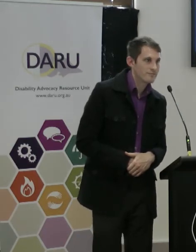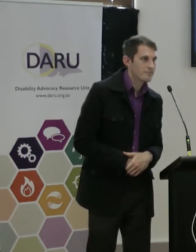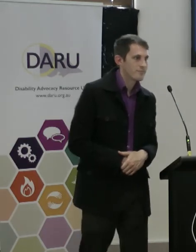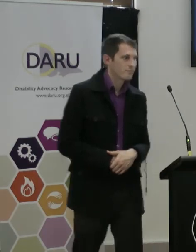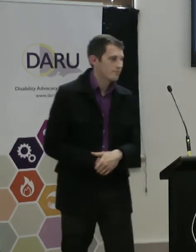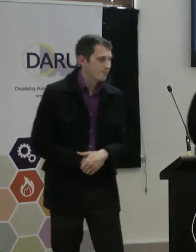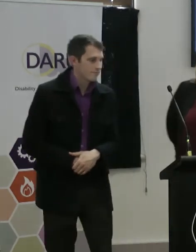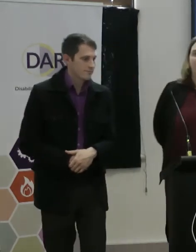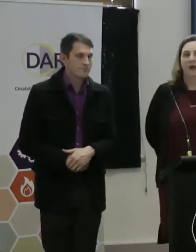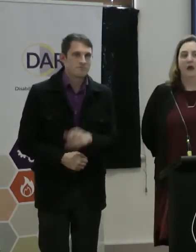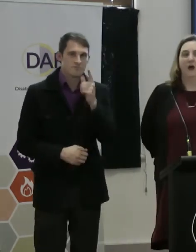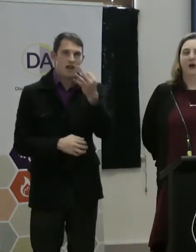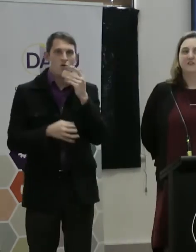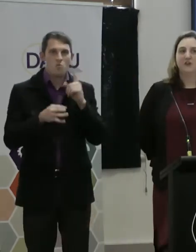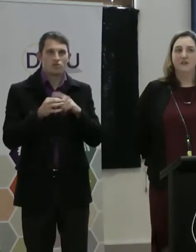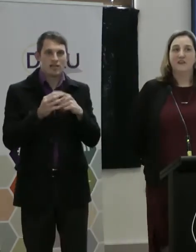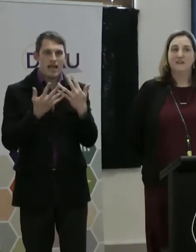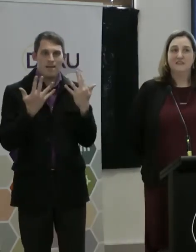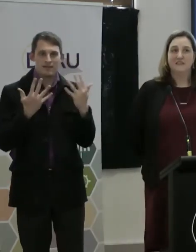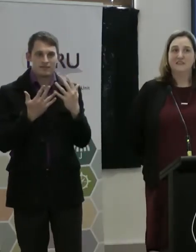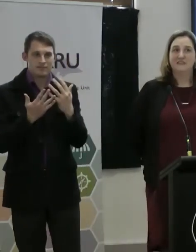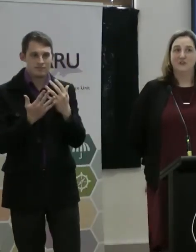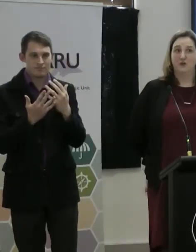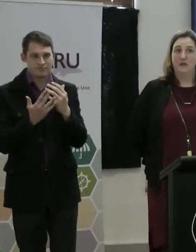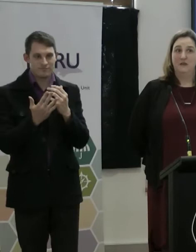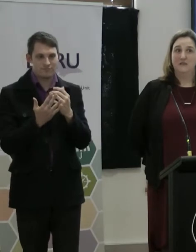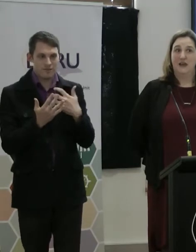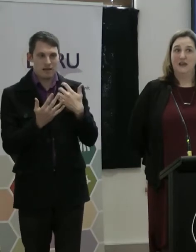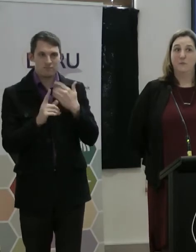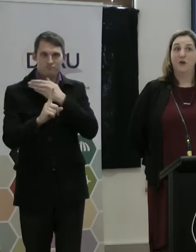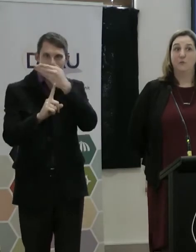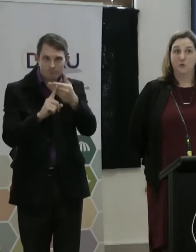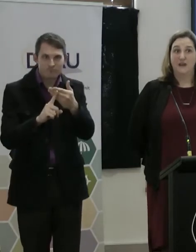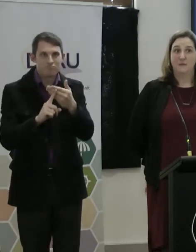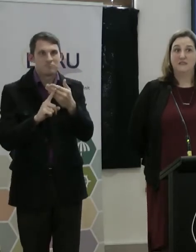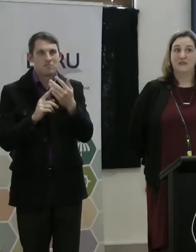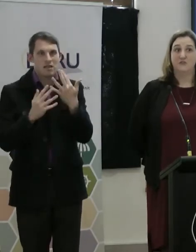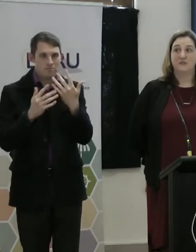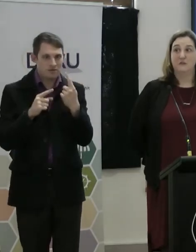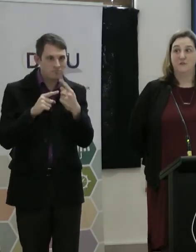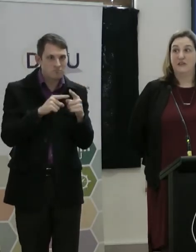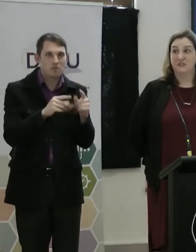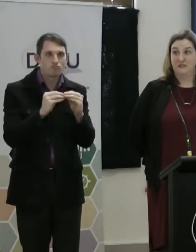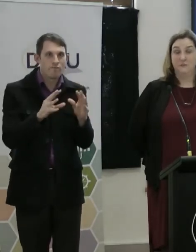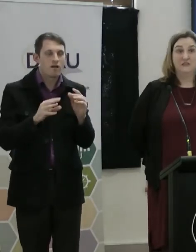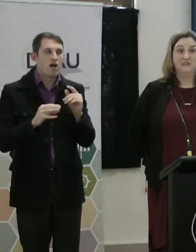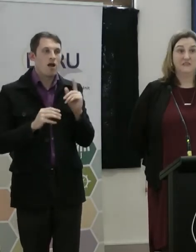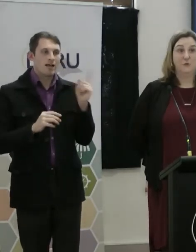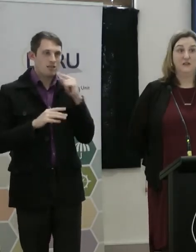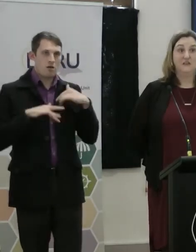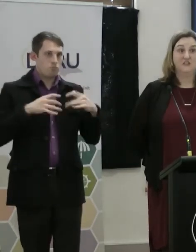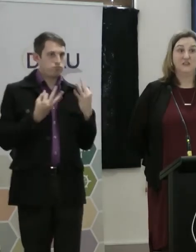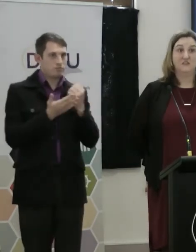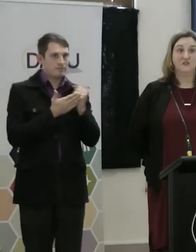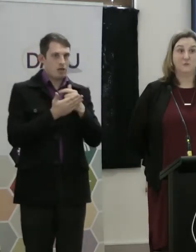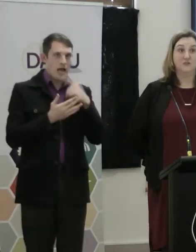that? I don't have any statistics on me today, but I'm more than happy to send through some information to Melissa